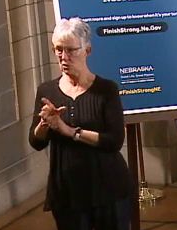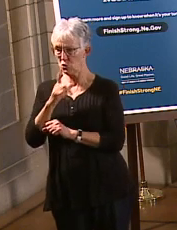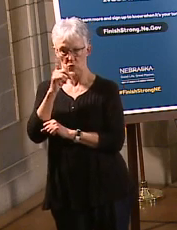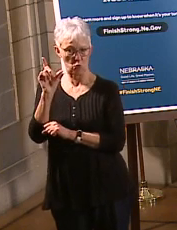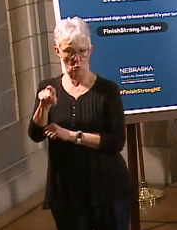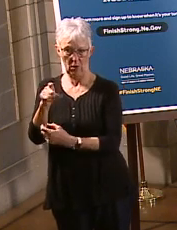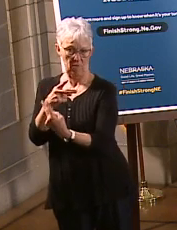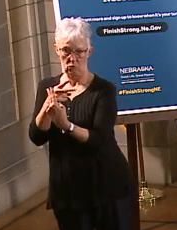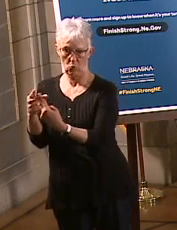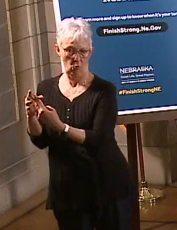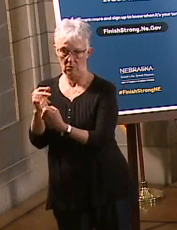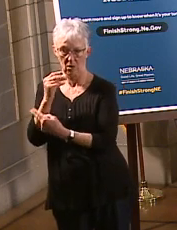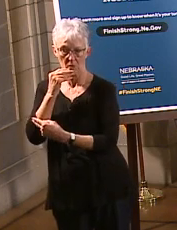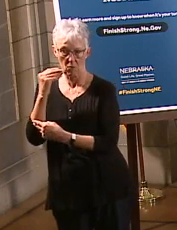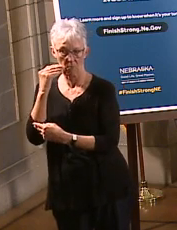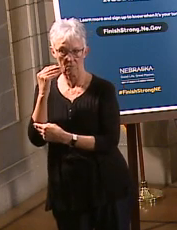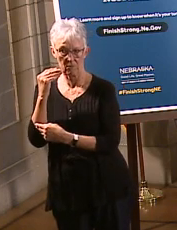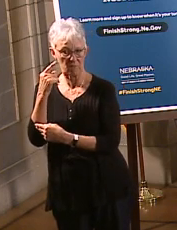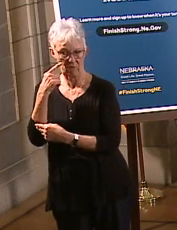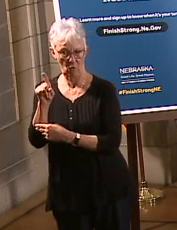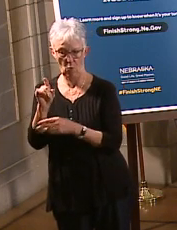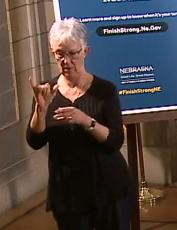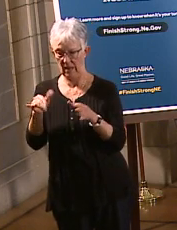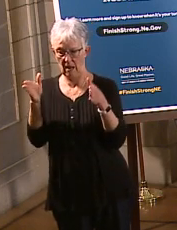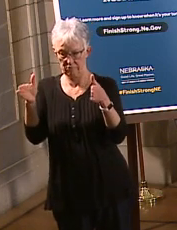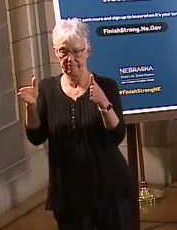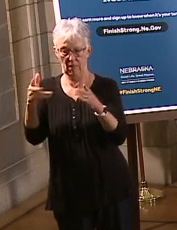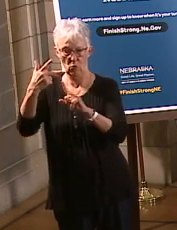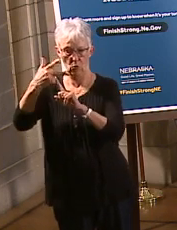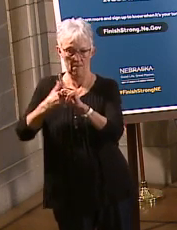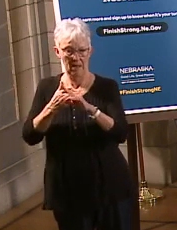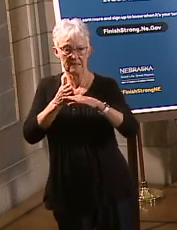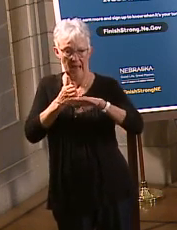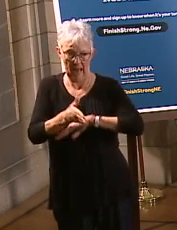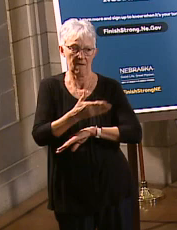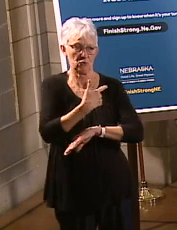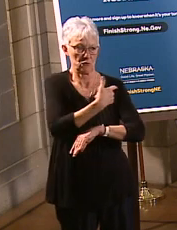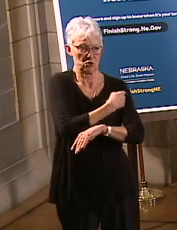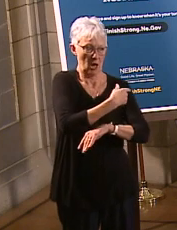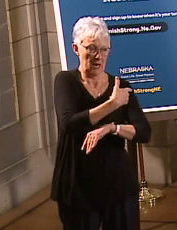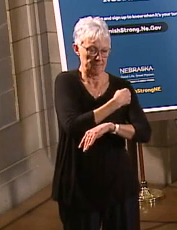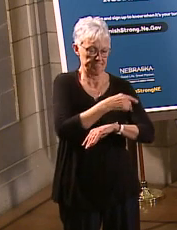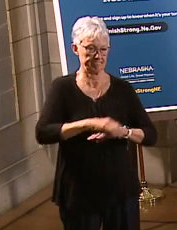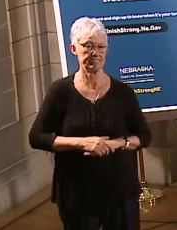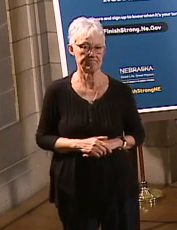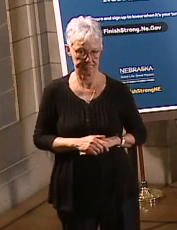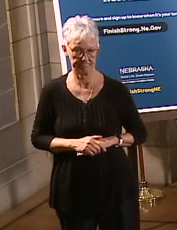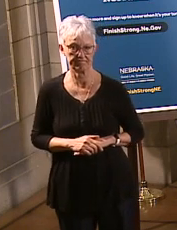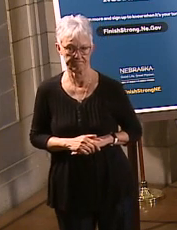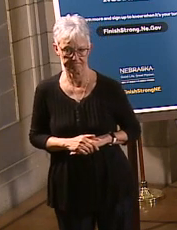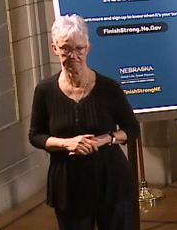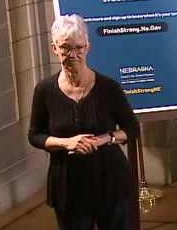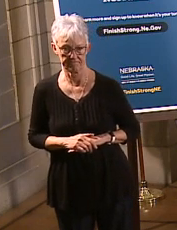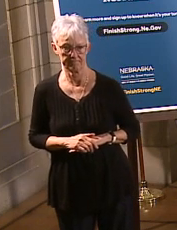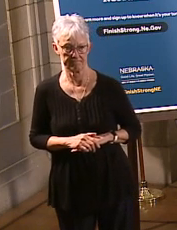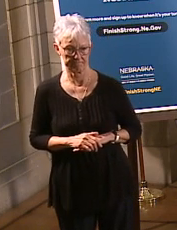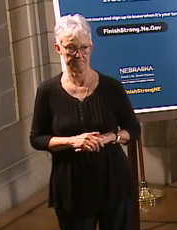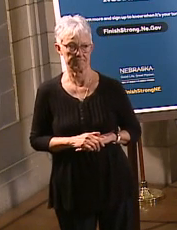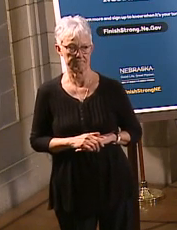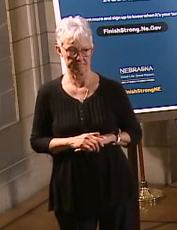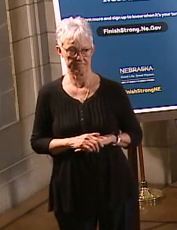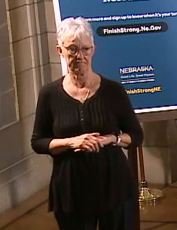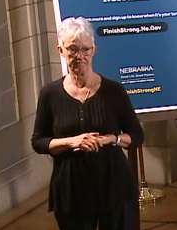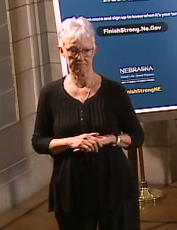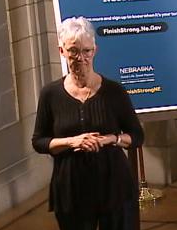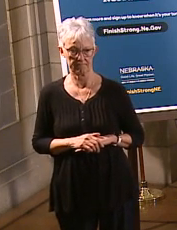guidelines from pre-vaccine times. So now with the vaccine, if you do get exposed, you do not have to quarantine 14